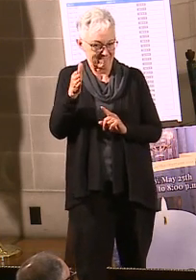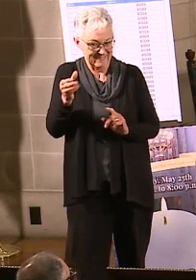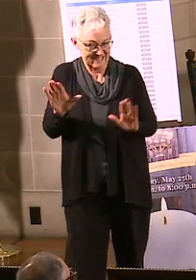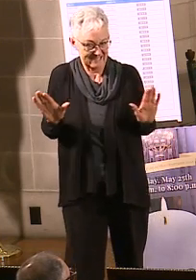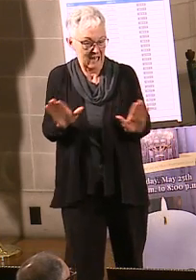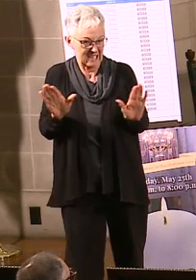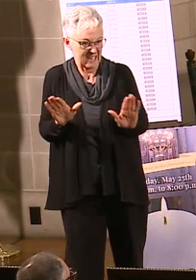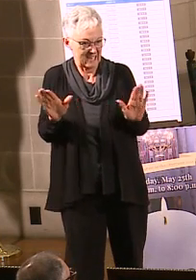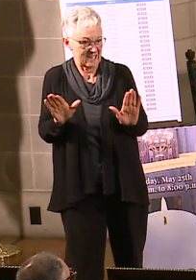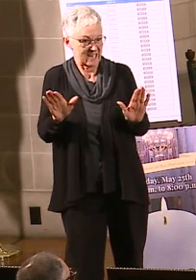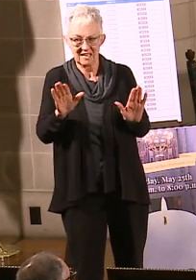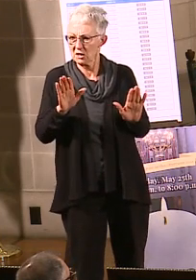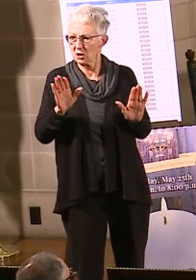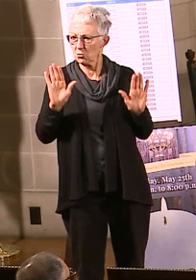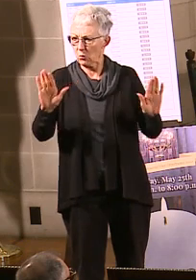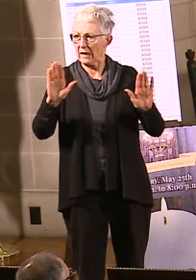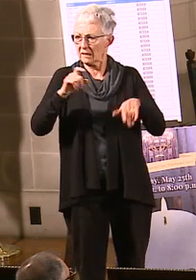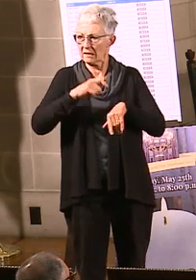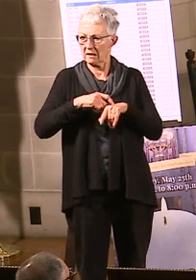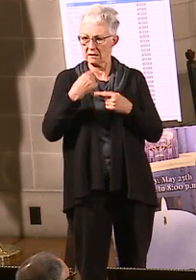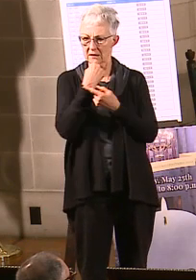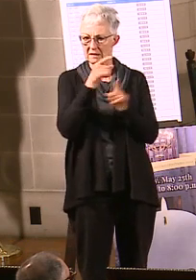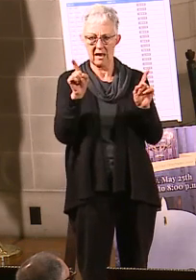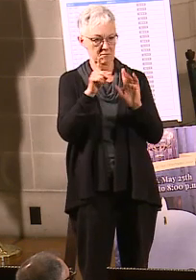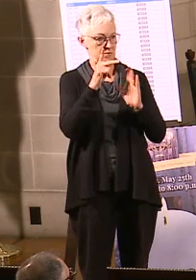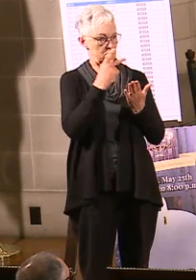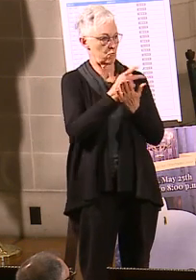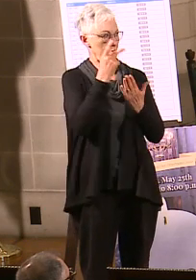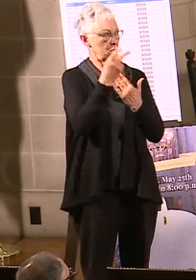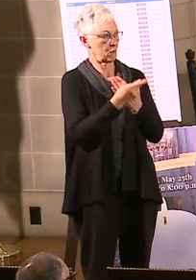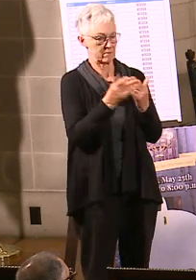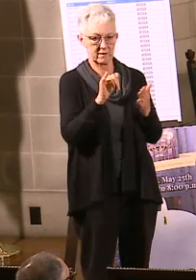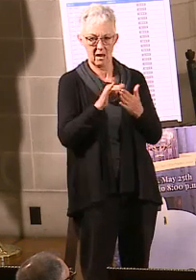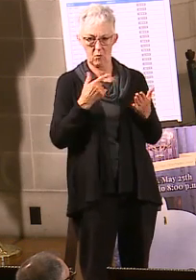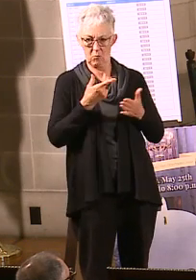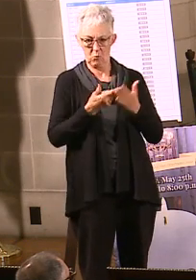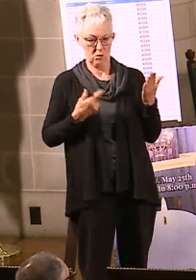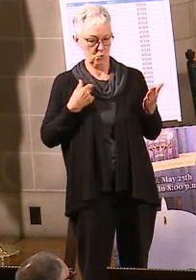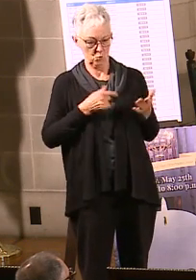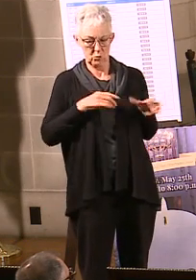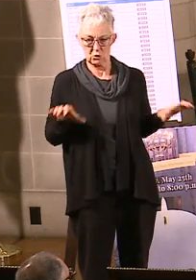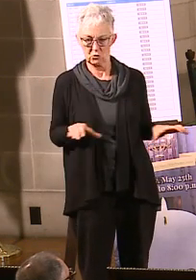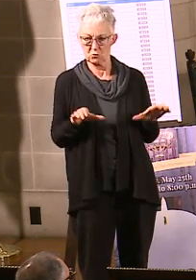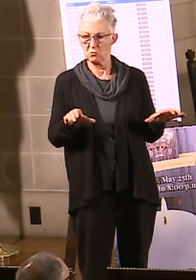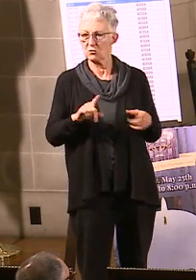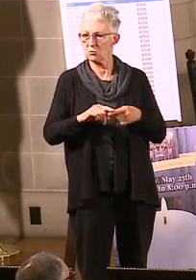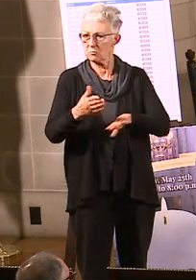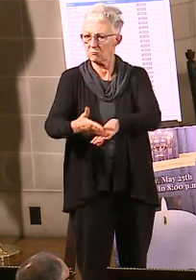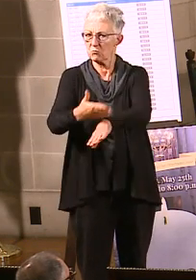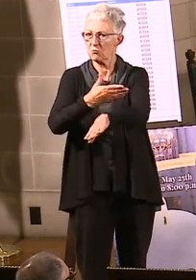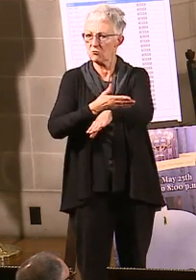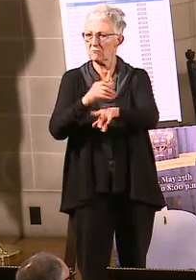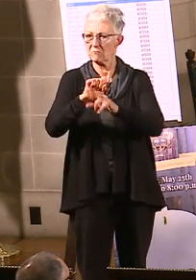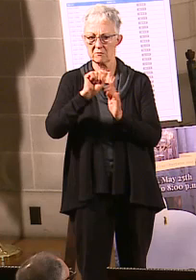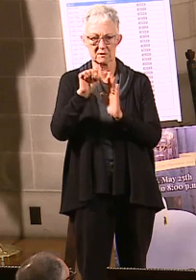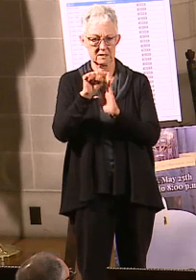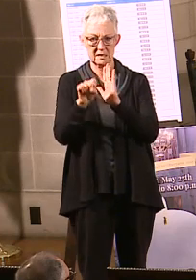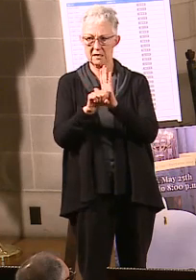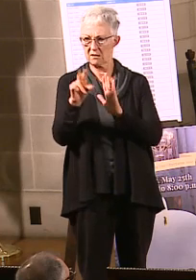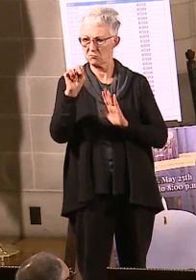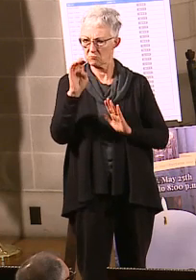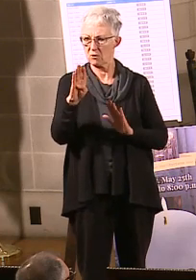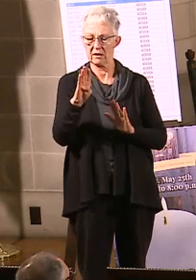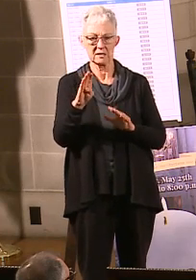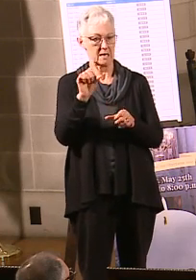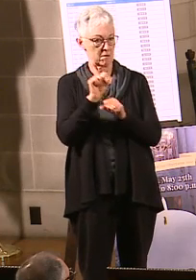for us to announce the programs that we've got and what's going on with regard to how we're making the state of Nebraska more family-friendly. And so